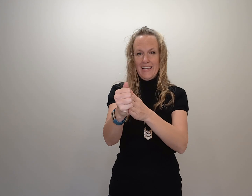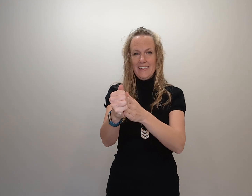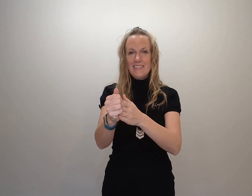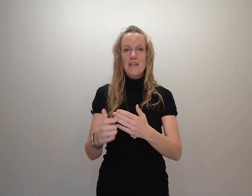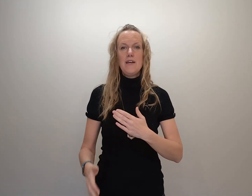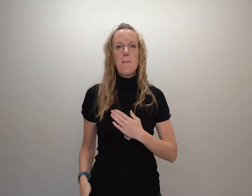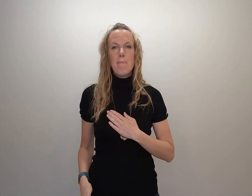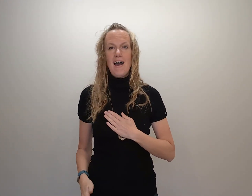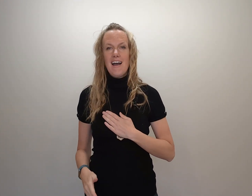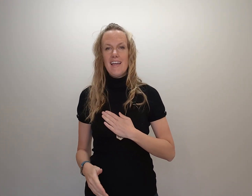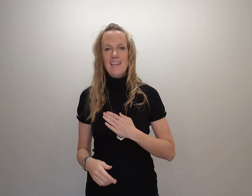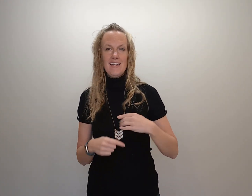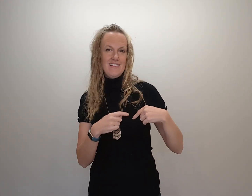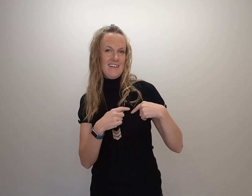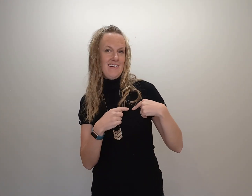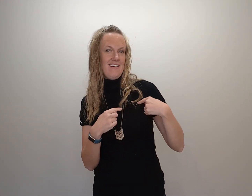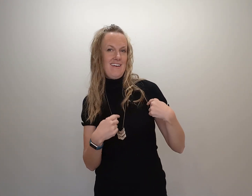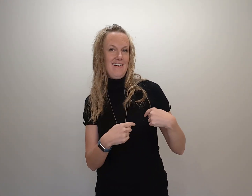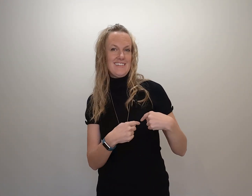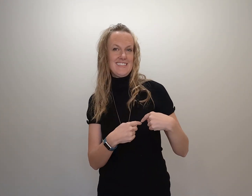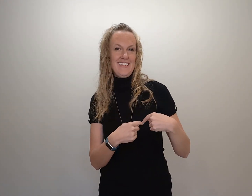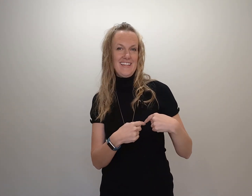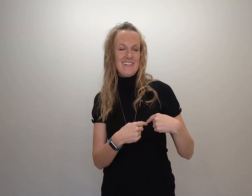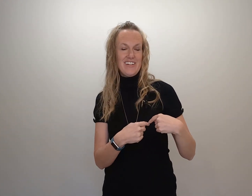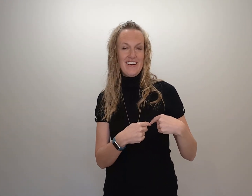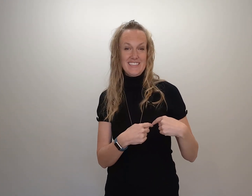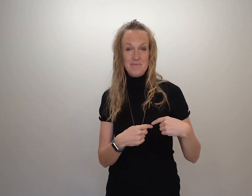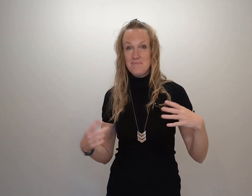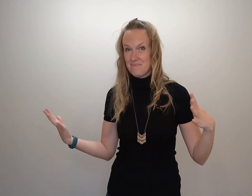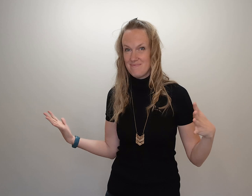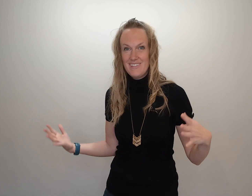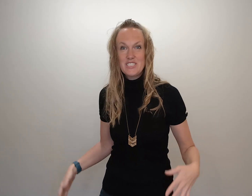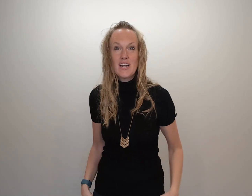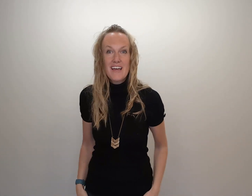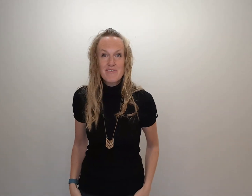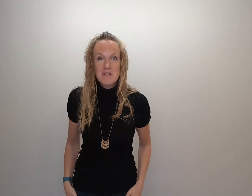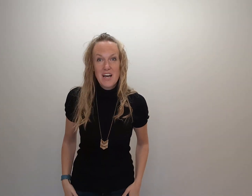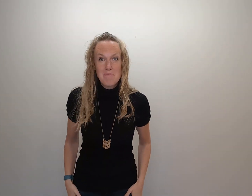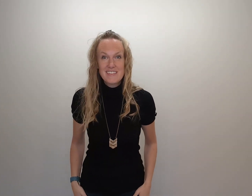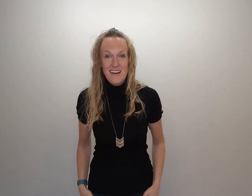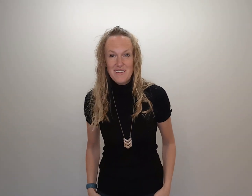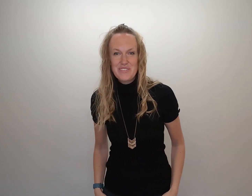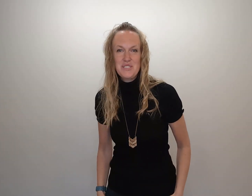it. My, and then heart, an outline of your heart. Let's try that from the top. That's all of verse